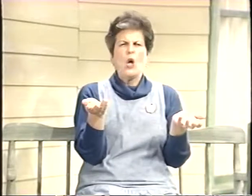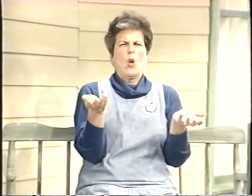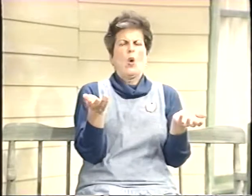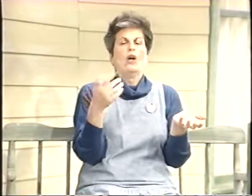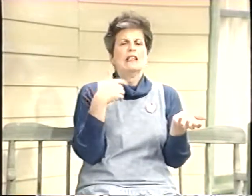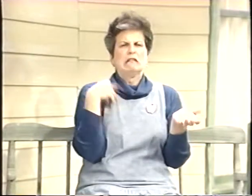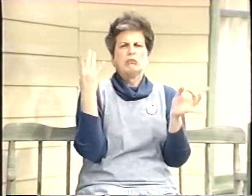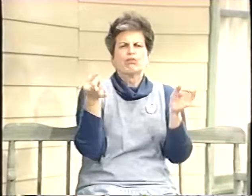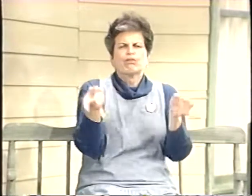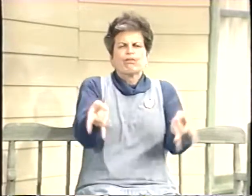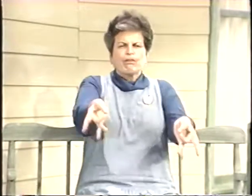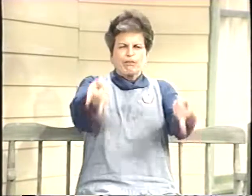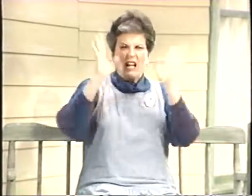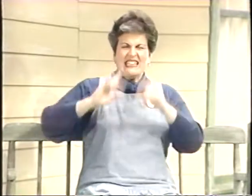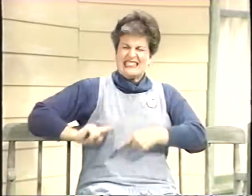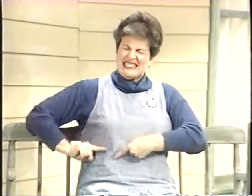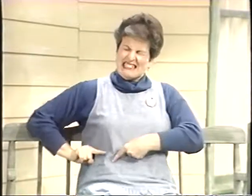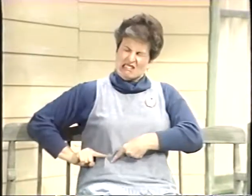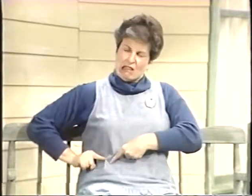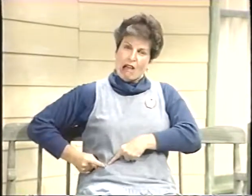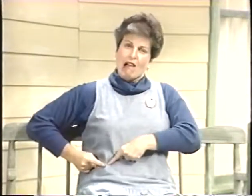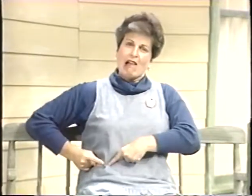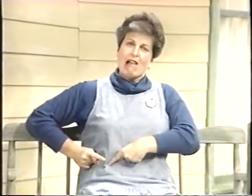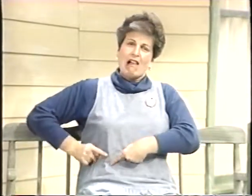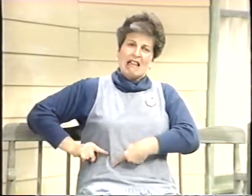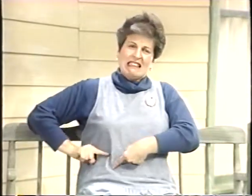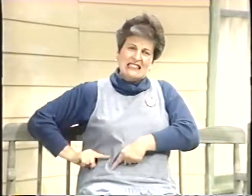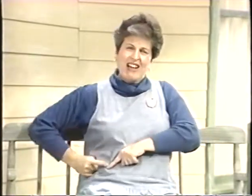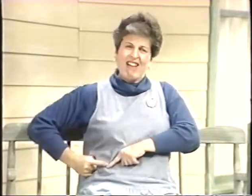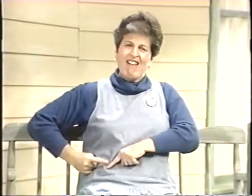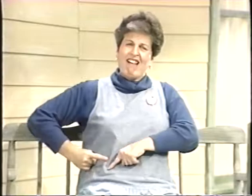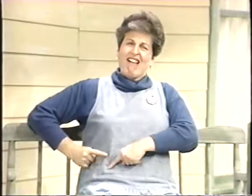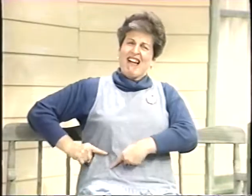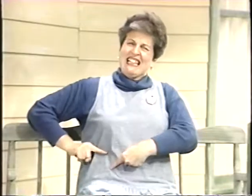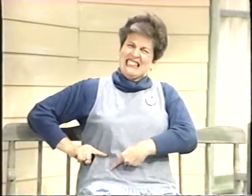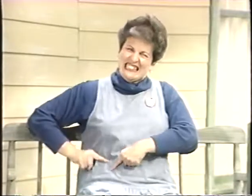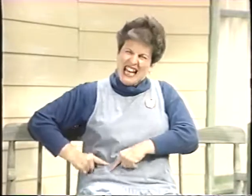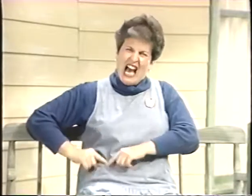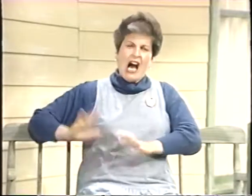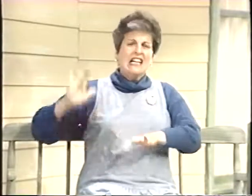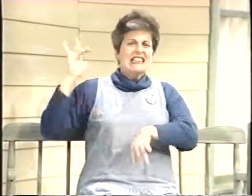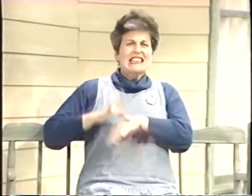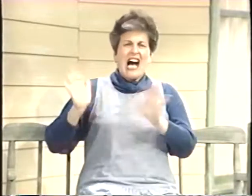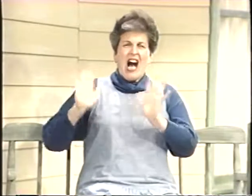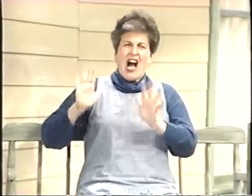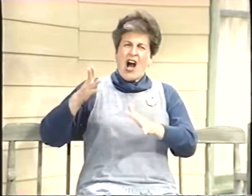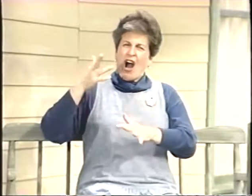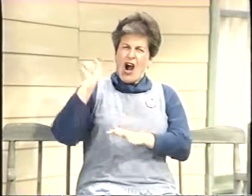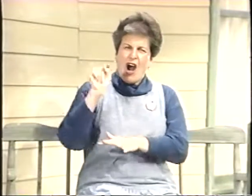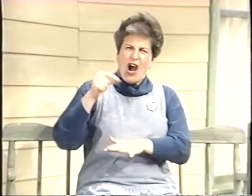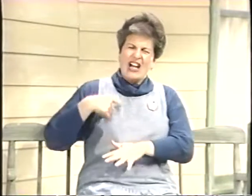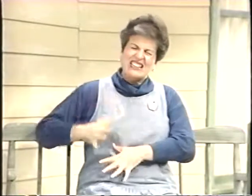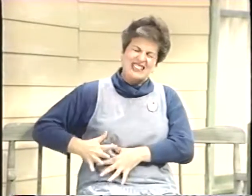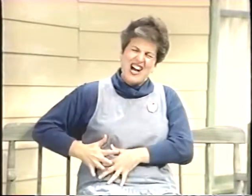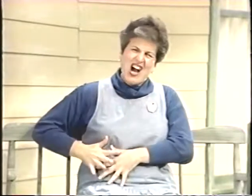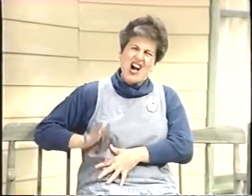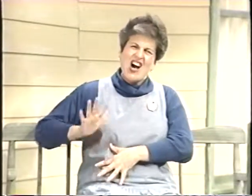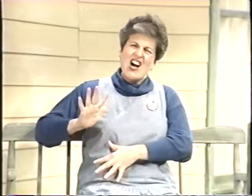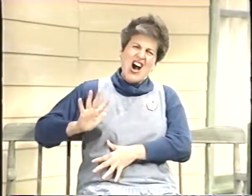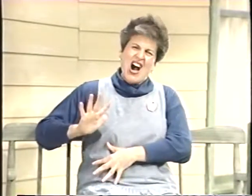Well, I had this terrible pain in my side. I couldn't even touch it, it hurt so